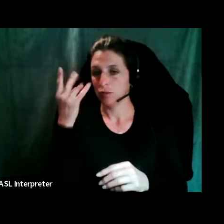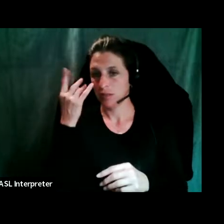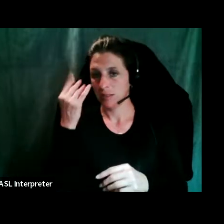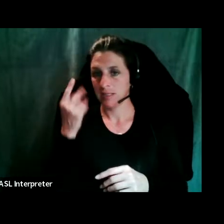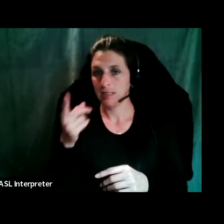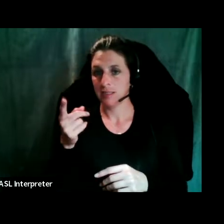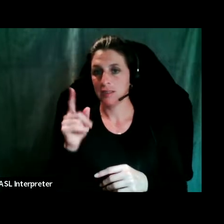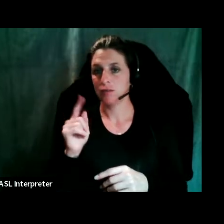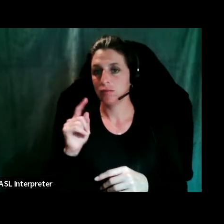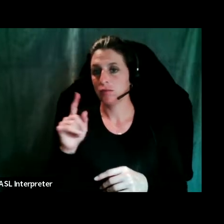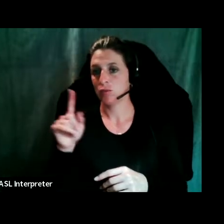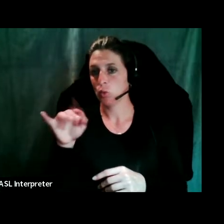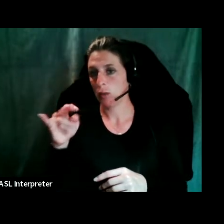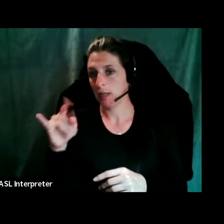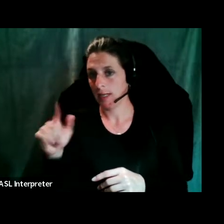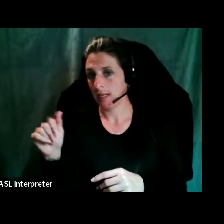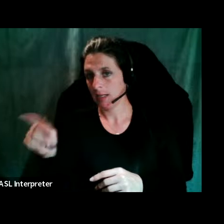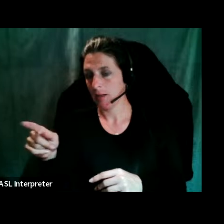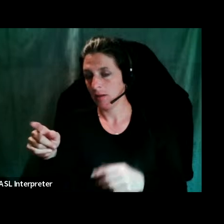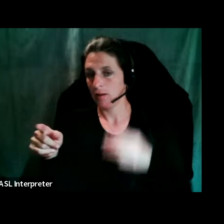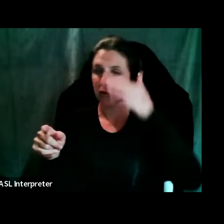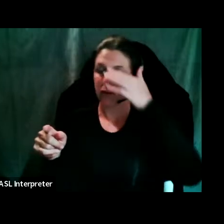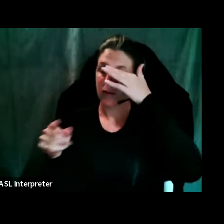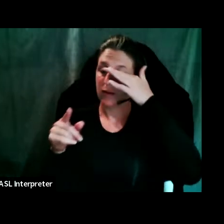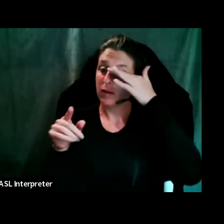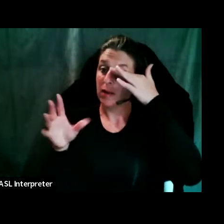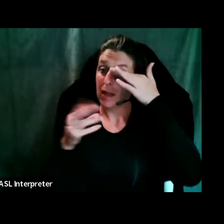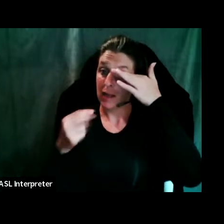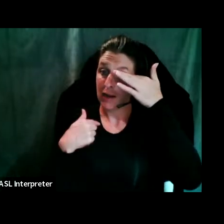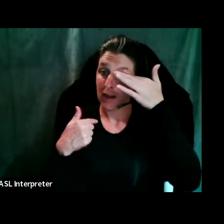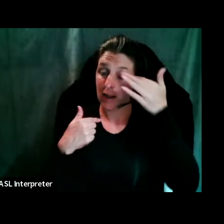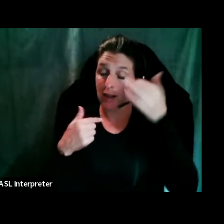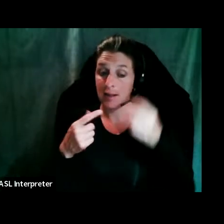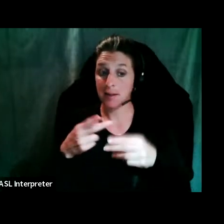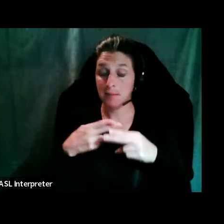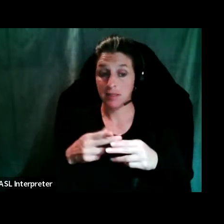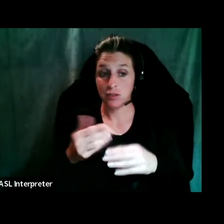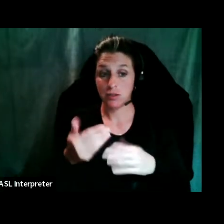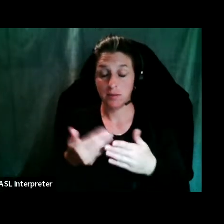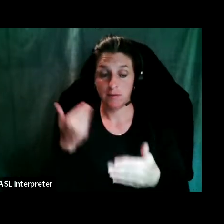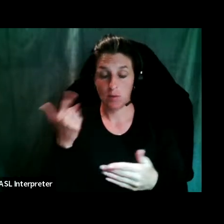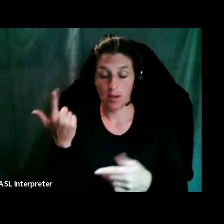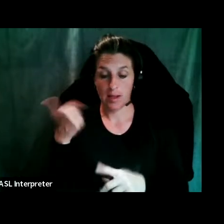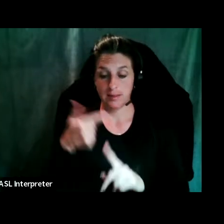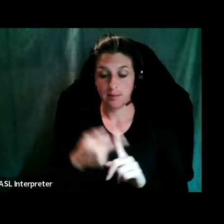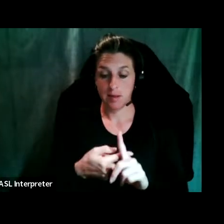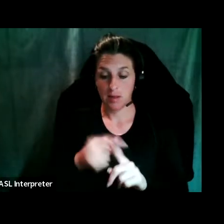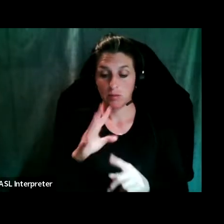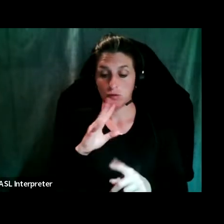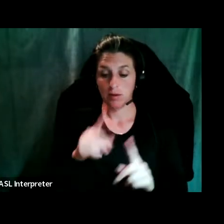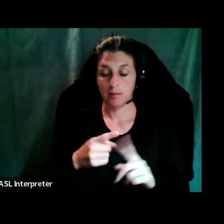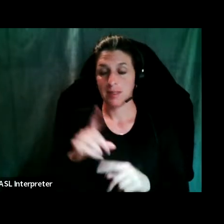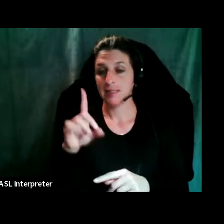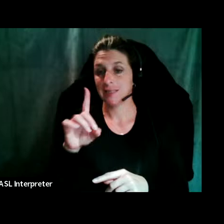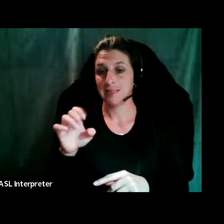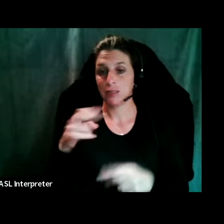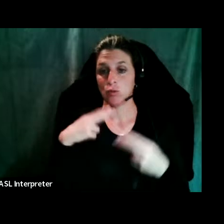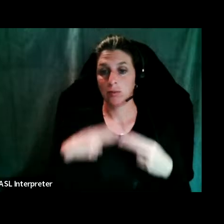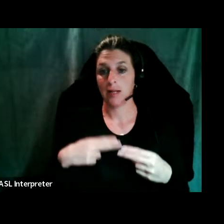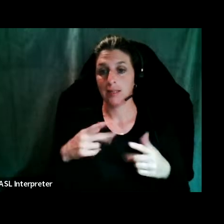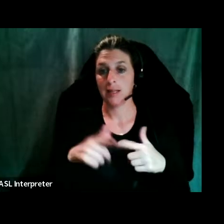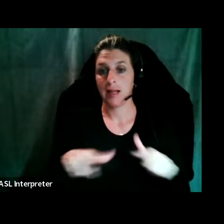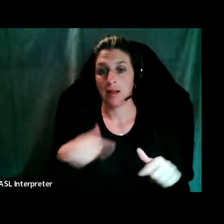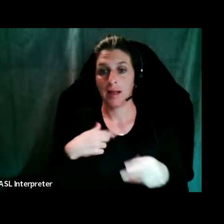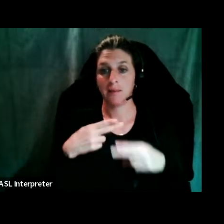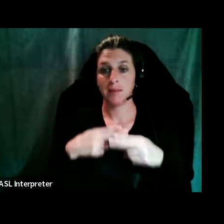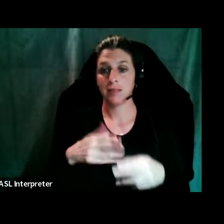Trustee Andrade Zuniga, that, and I mentioned this before last month when we talked about dehumanizing language, and I mentioned that my